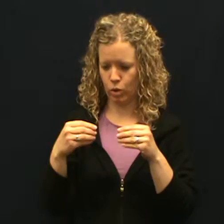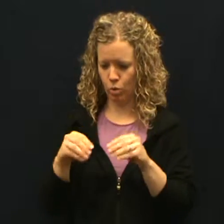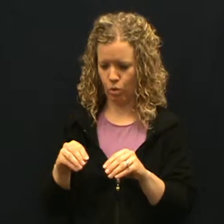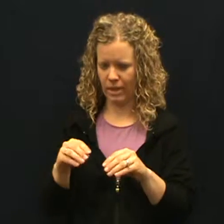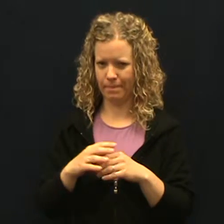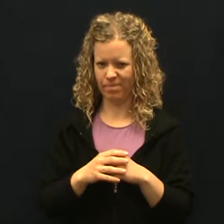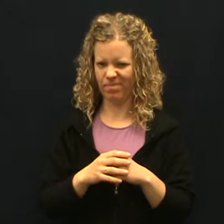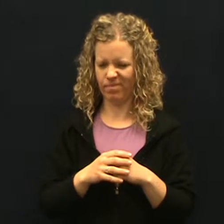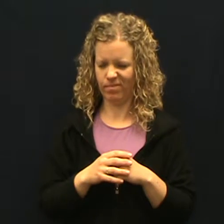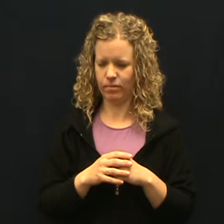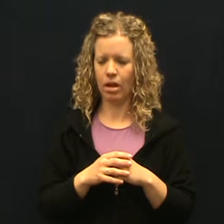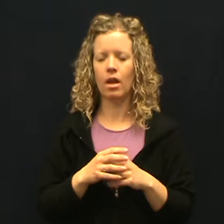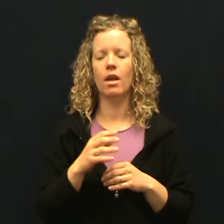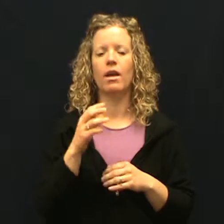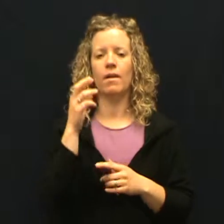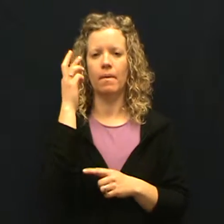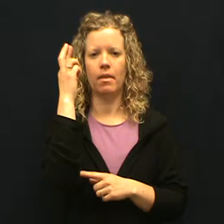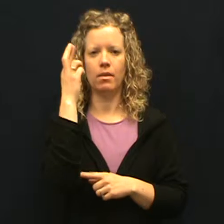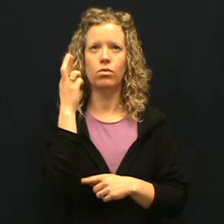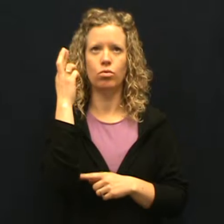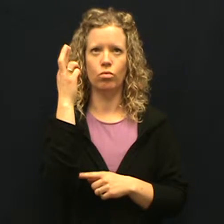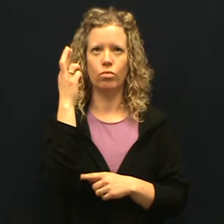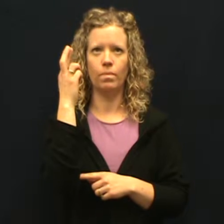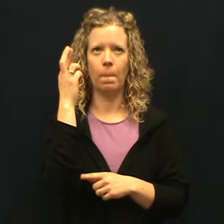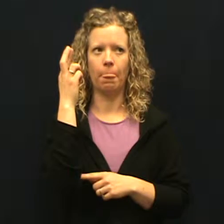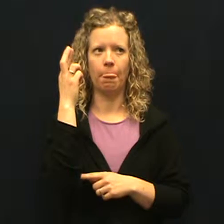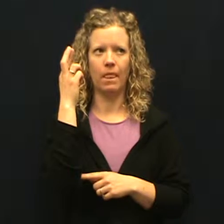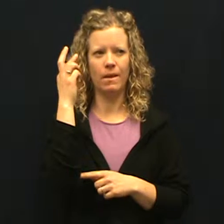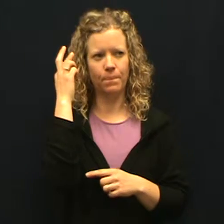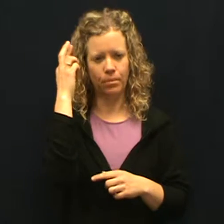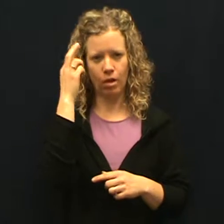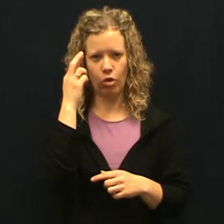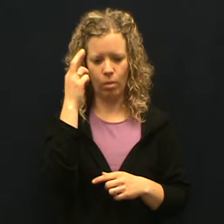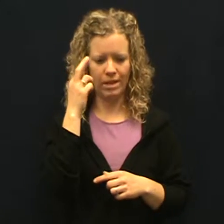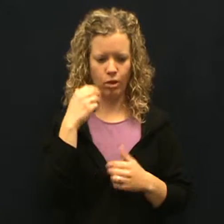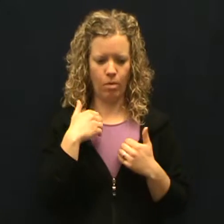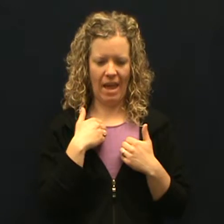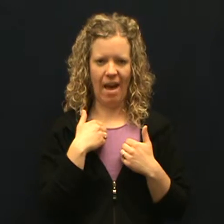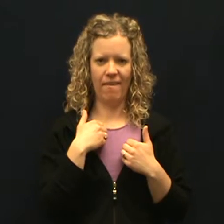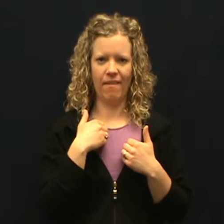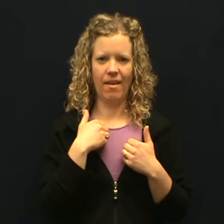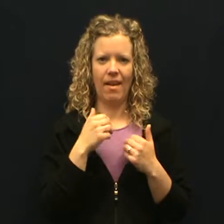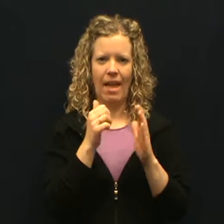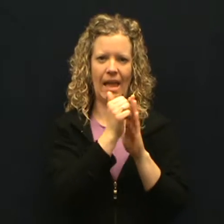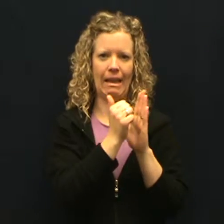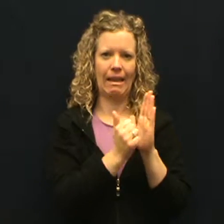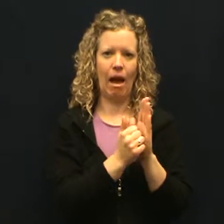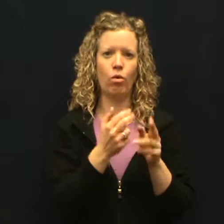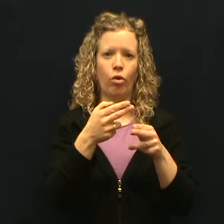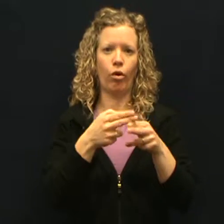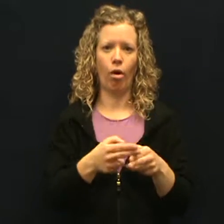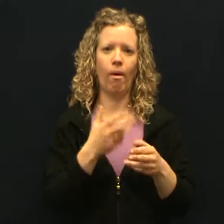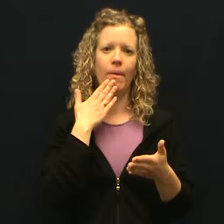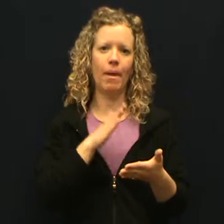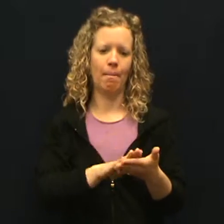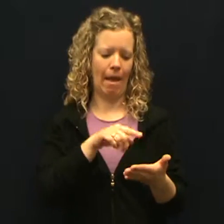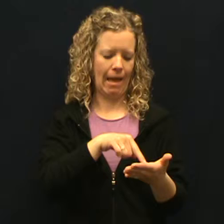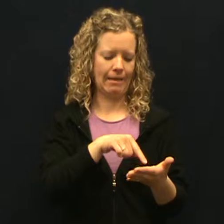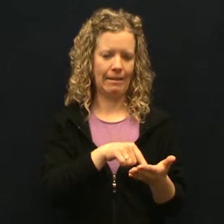that's why we have this this uncollectible account or bad debt expense. We're also going to have a